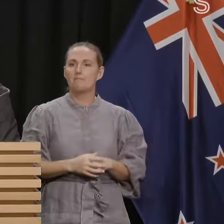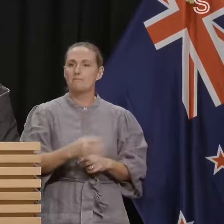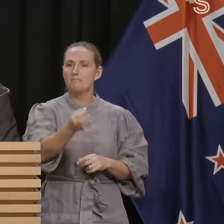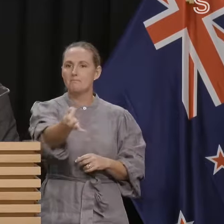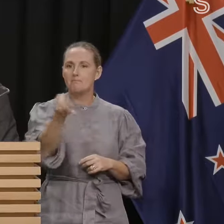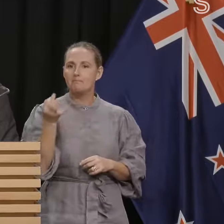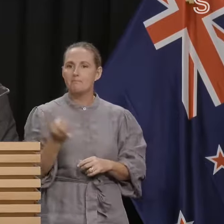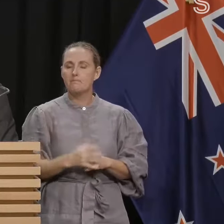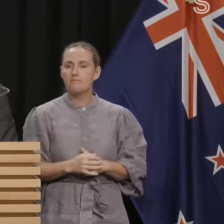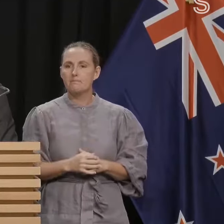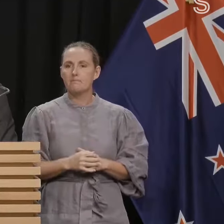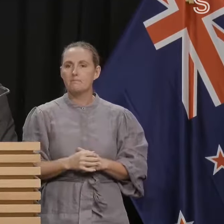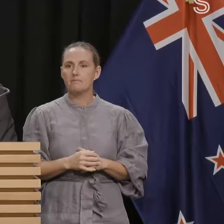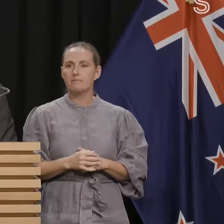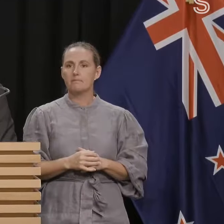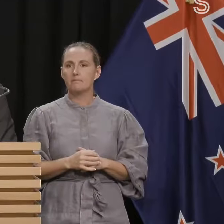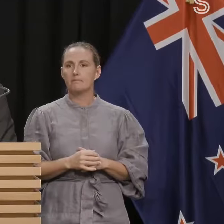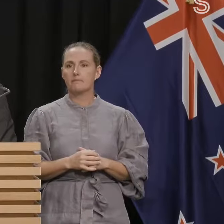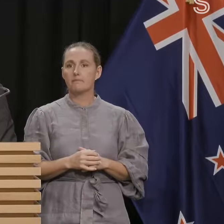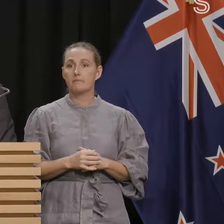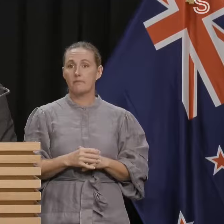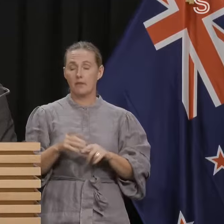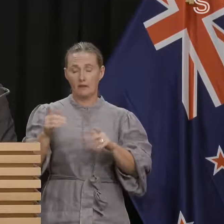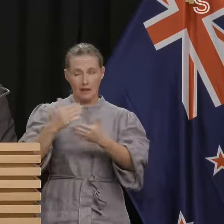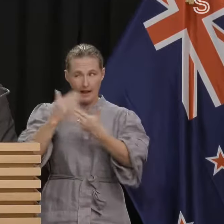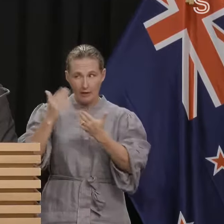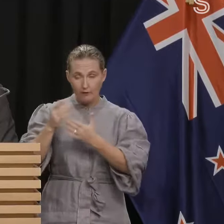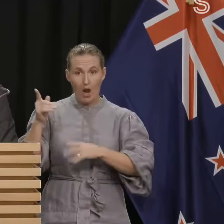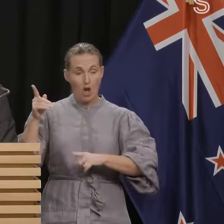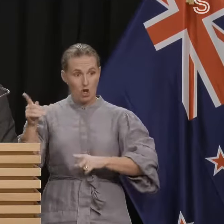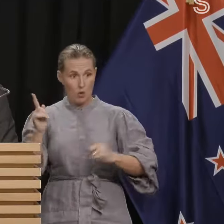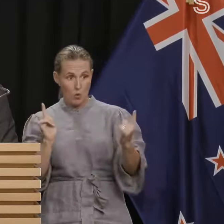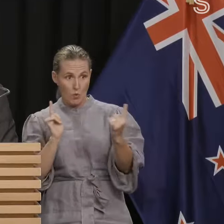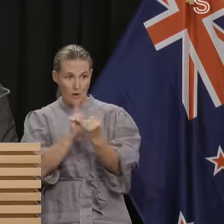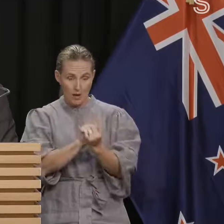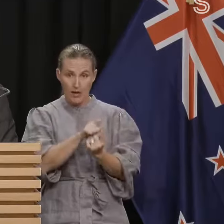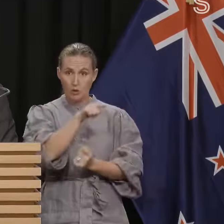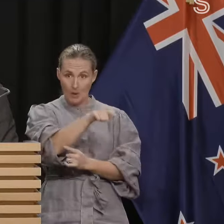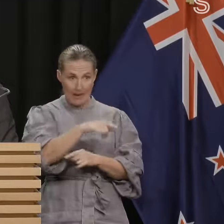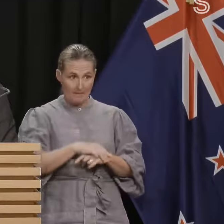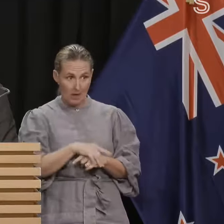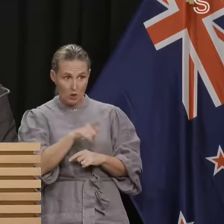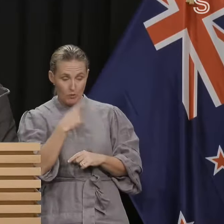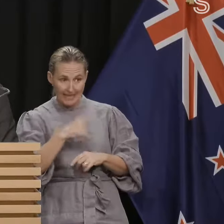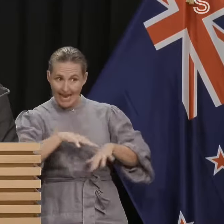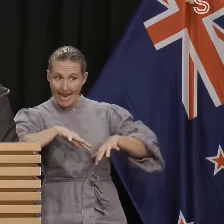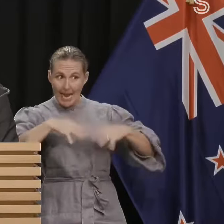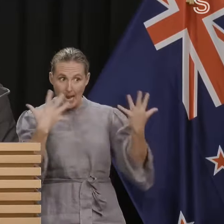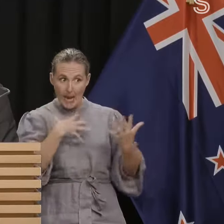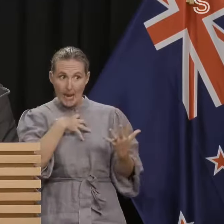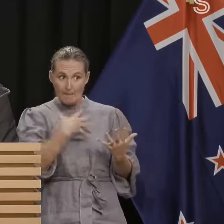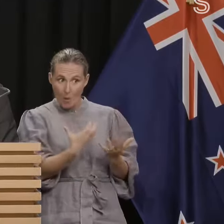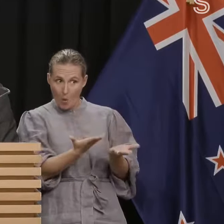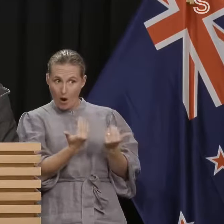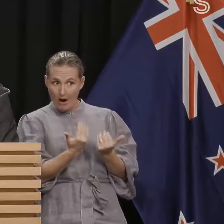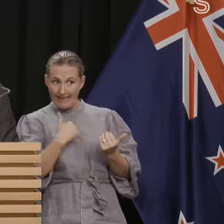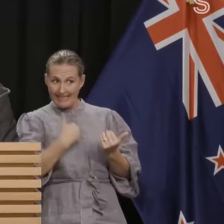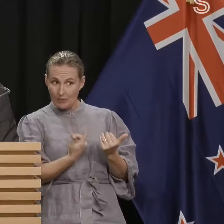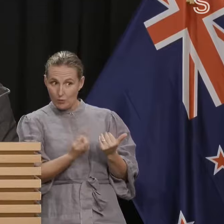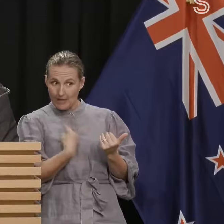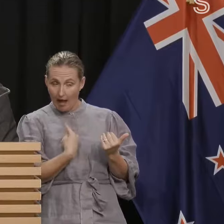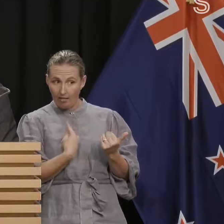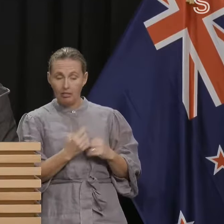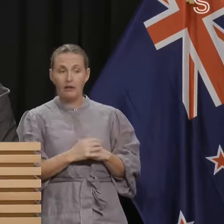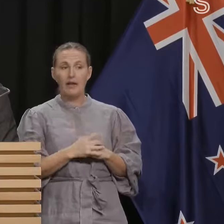Prime Minister? You're saying that you went to him and you said, is there anything else you need to talk to me about on multiple occasions, and he didn't